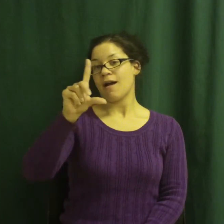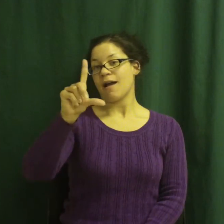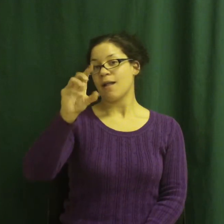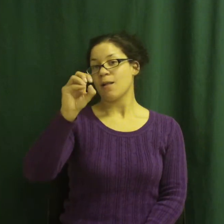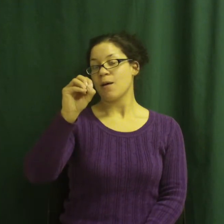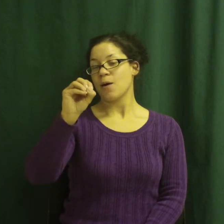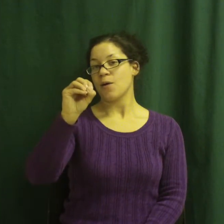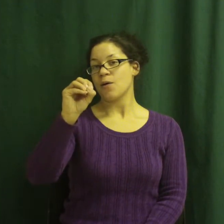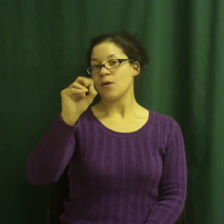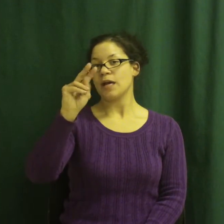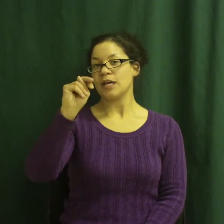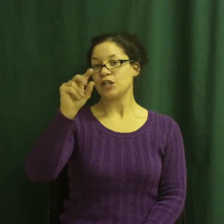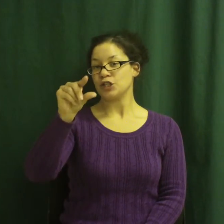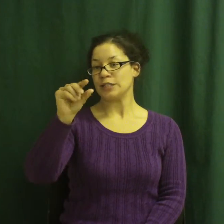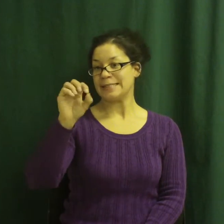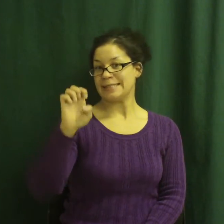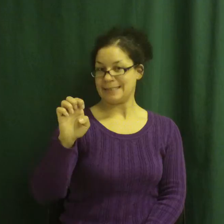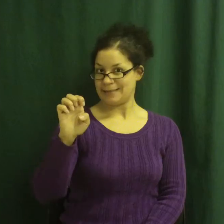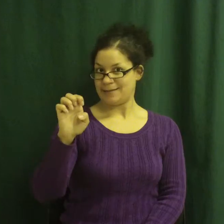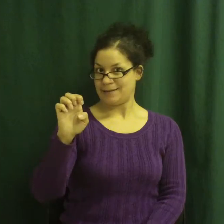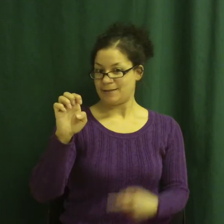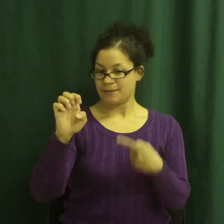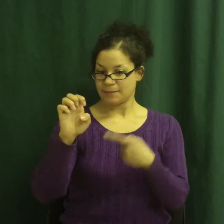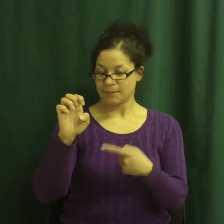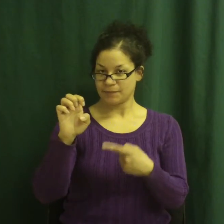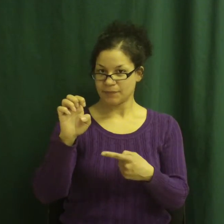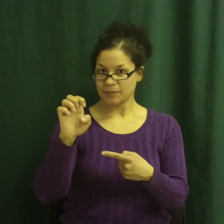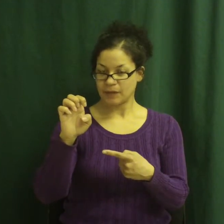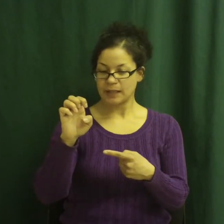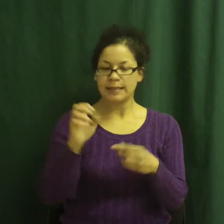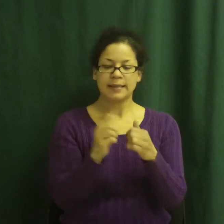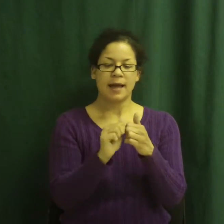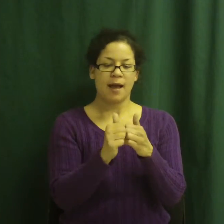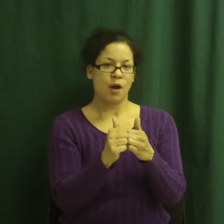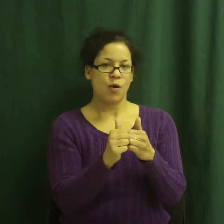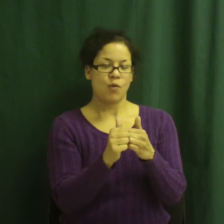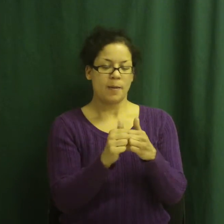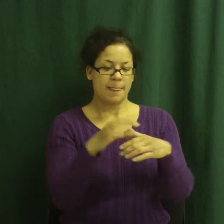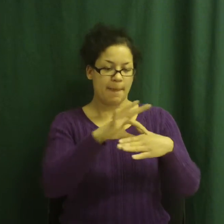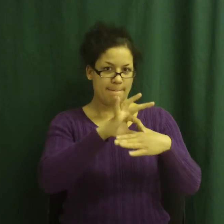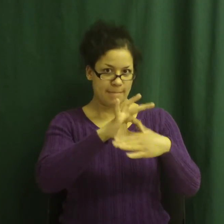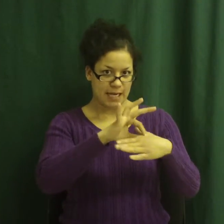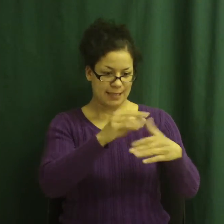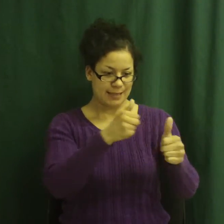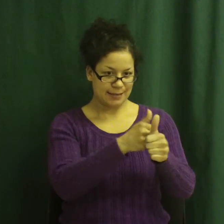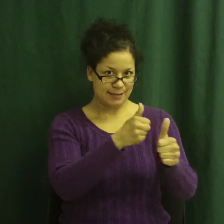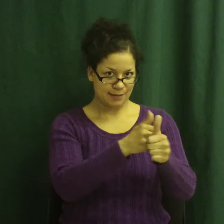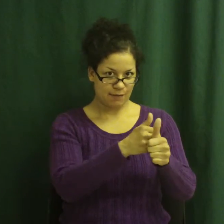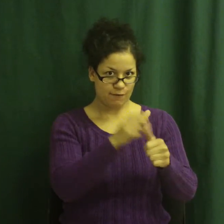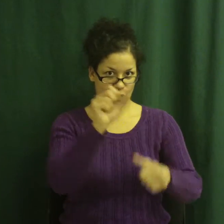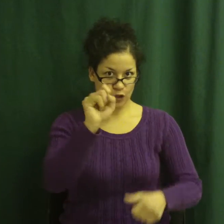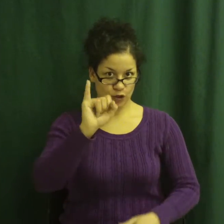S-U-R-L-O-N-G-E, which means above the lion, where the cut is from.